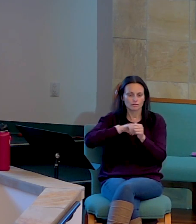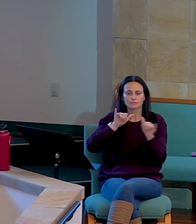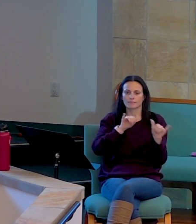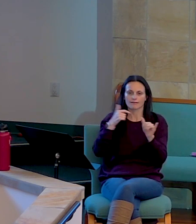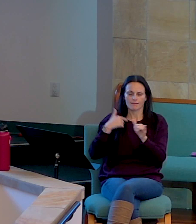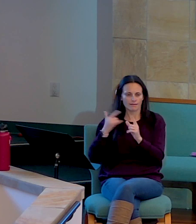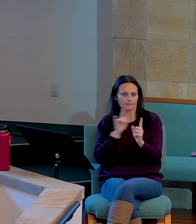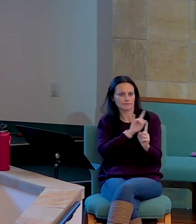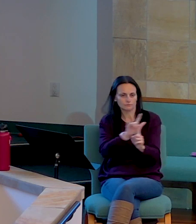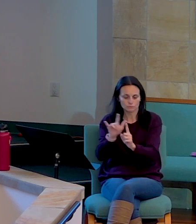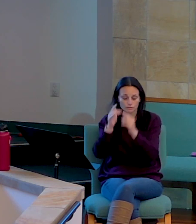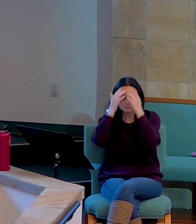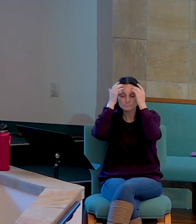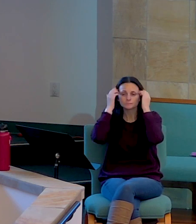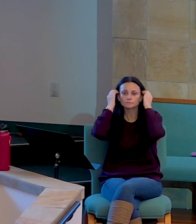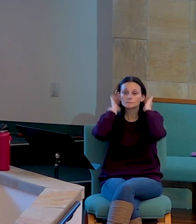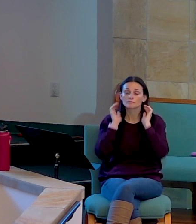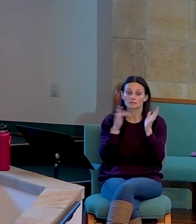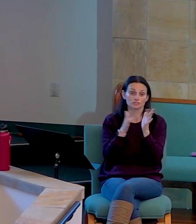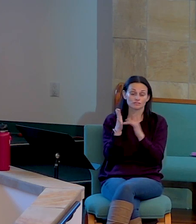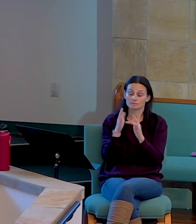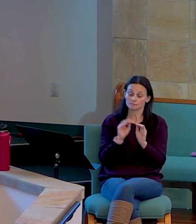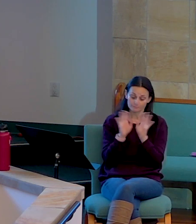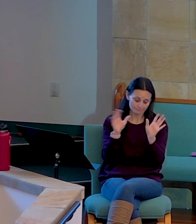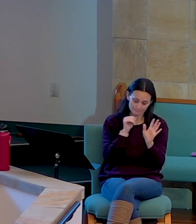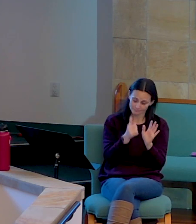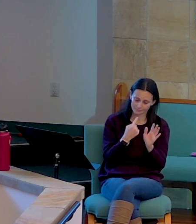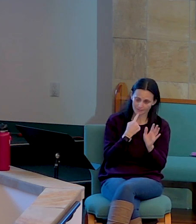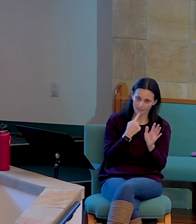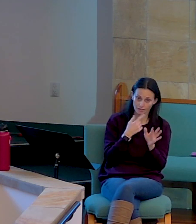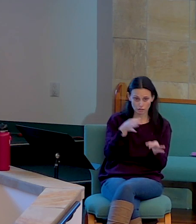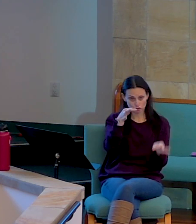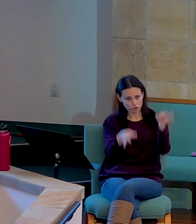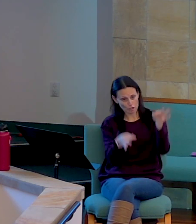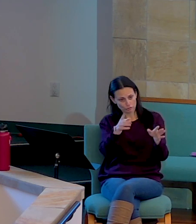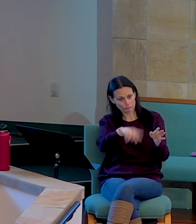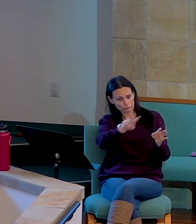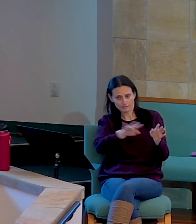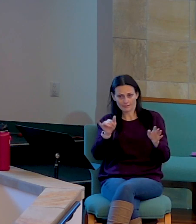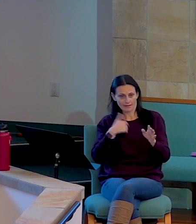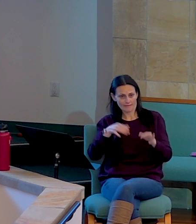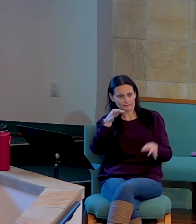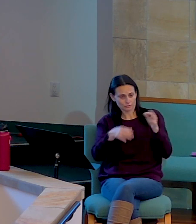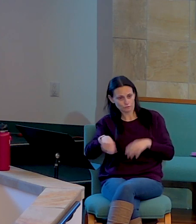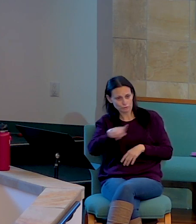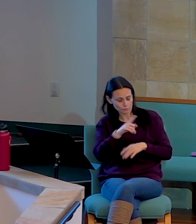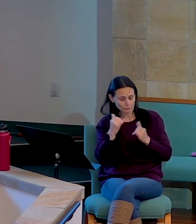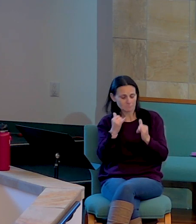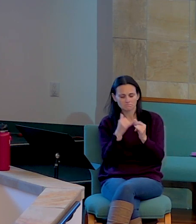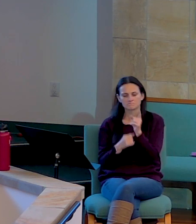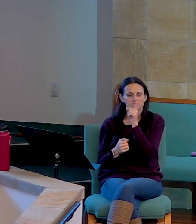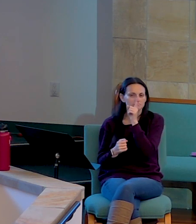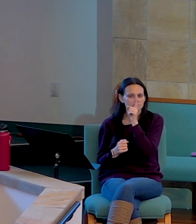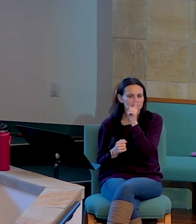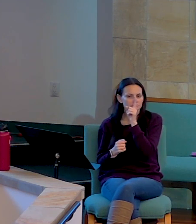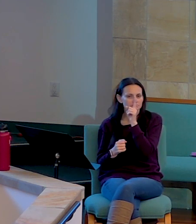you. Jesus is clearly not saying, judge one another as I have judged you. He